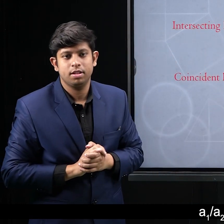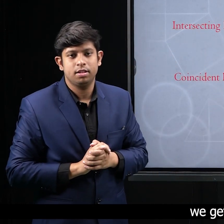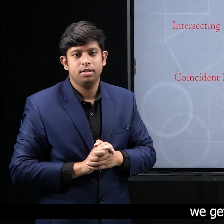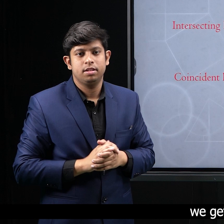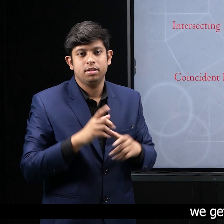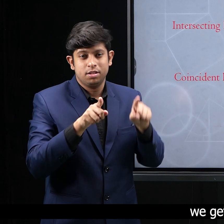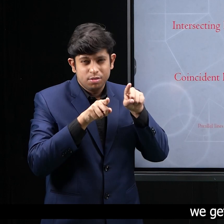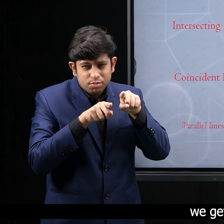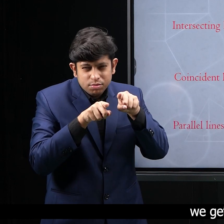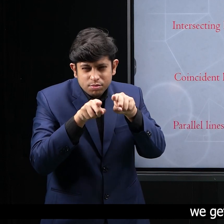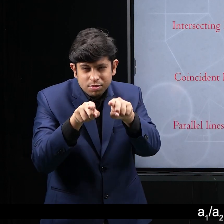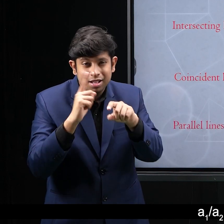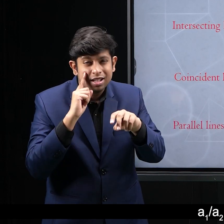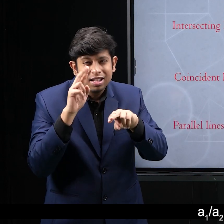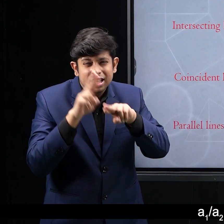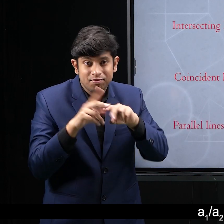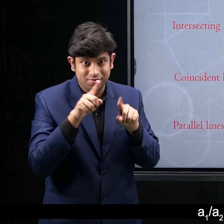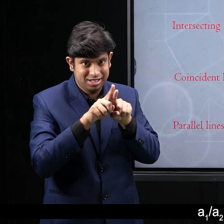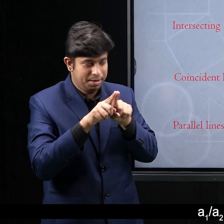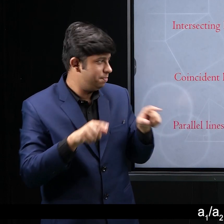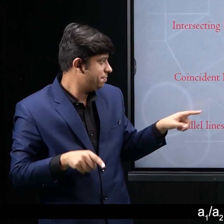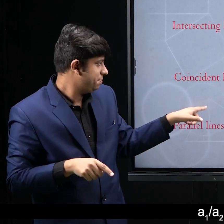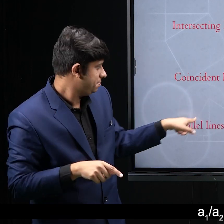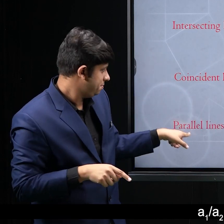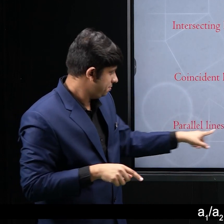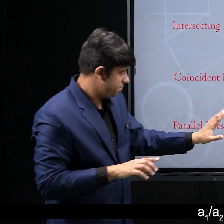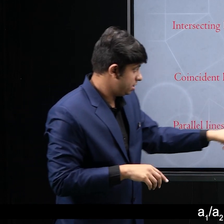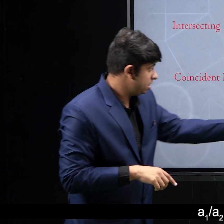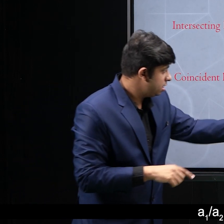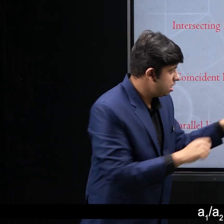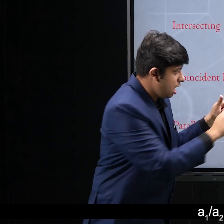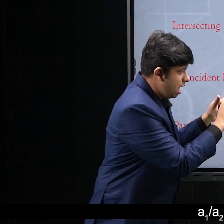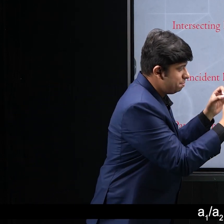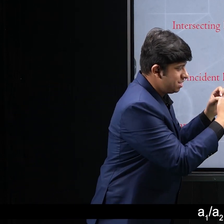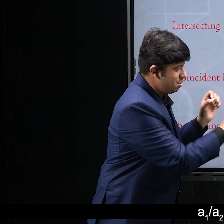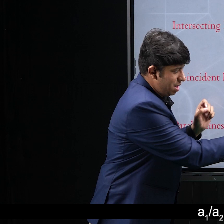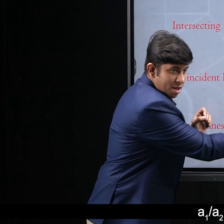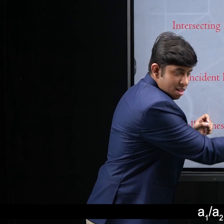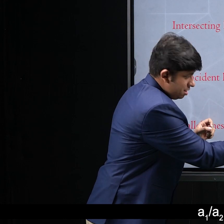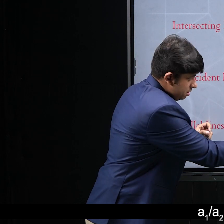We get parallel lines if a1 by a2 is equal to b1 by b2 but not equal to c1 by c2.